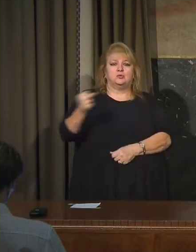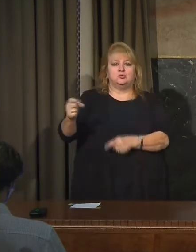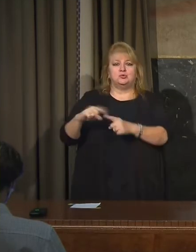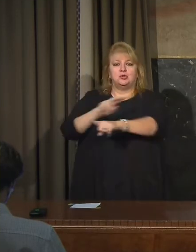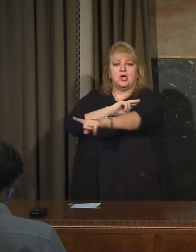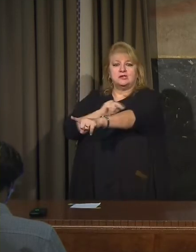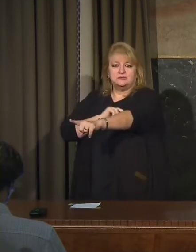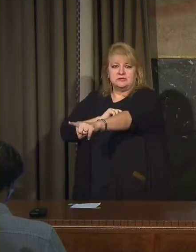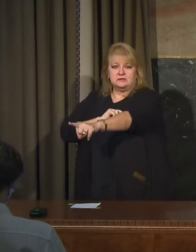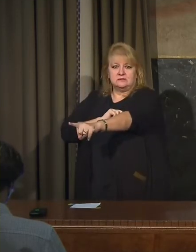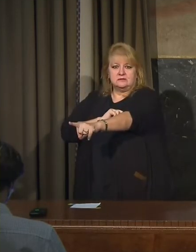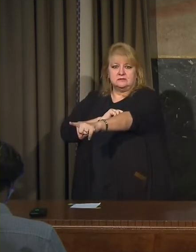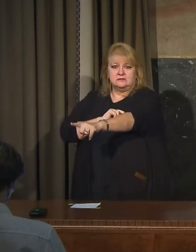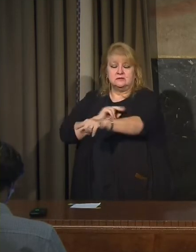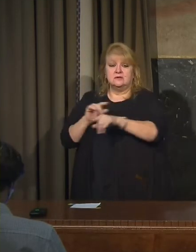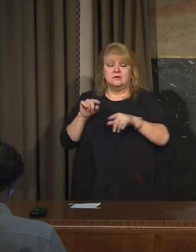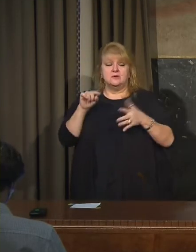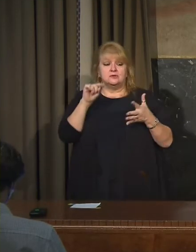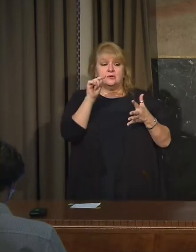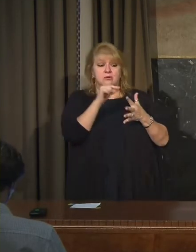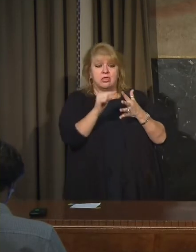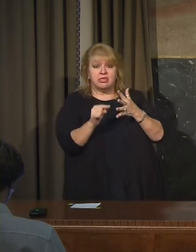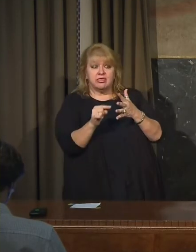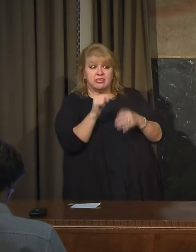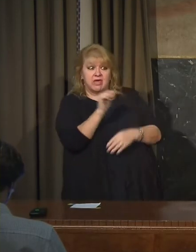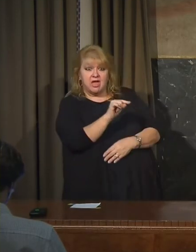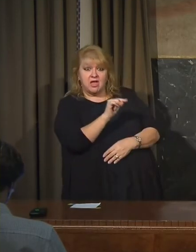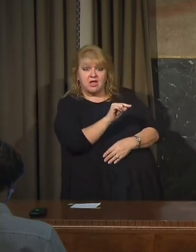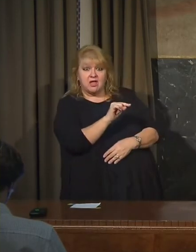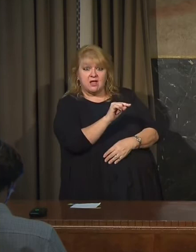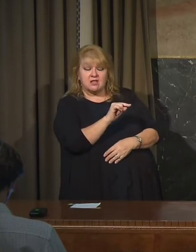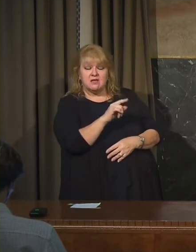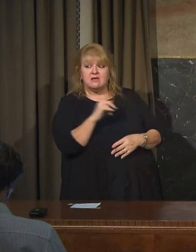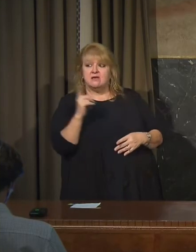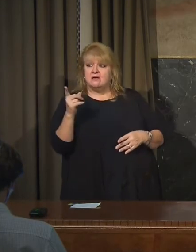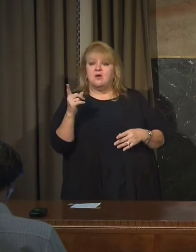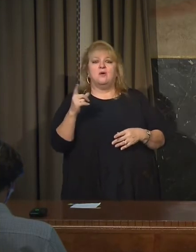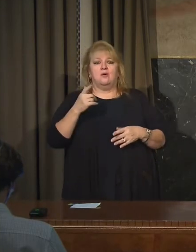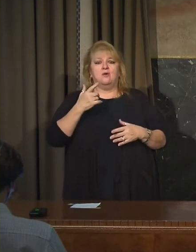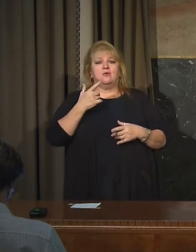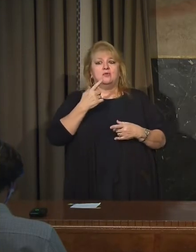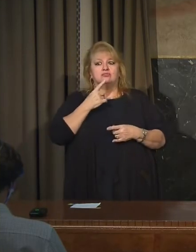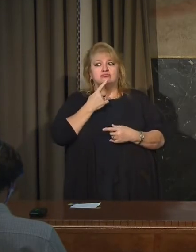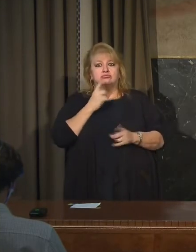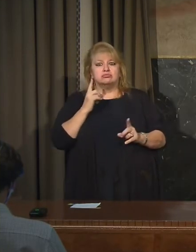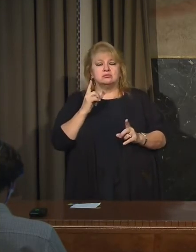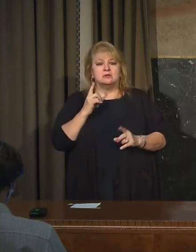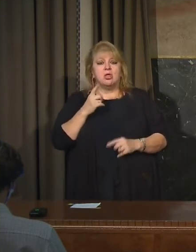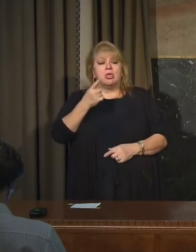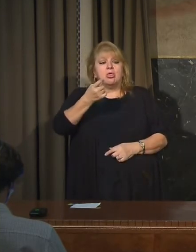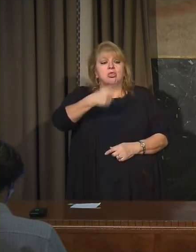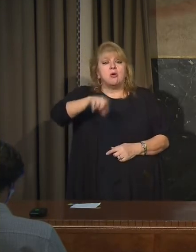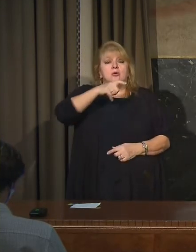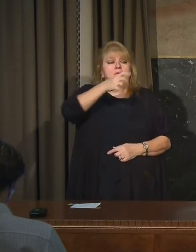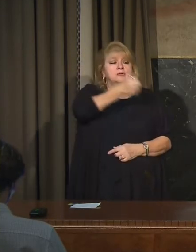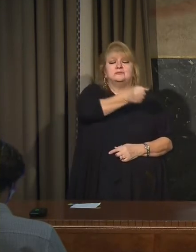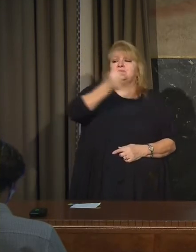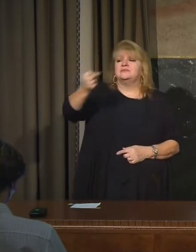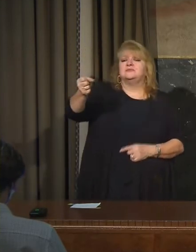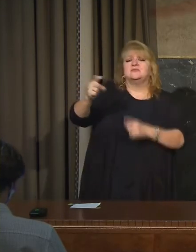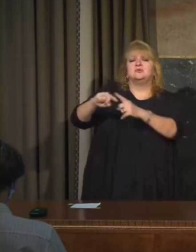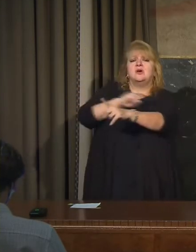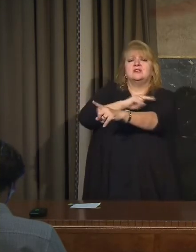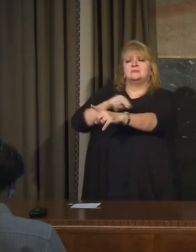hospitals are reporting really good results from this. And for the few that have been hospitalized, their cases appear to be